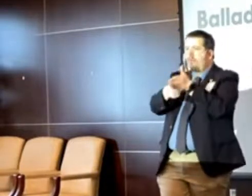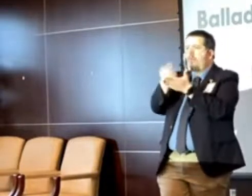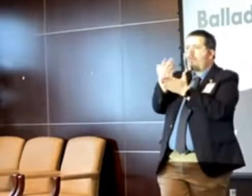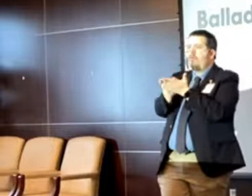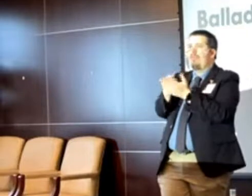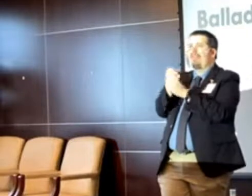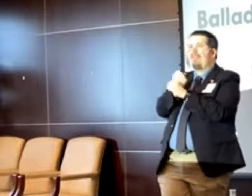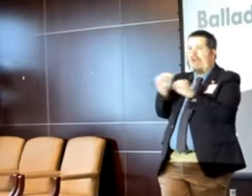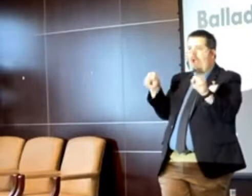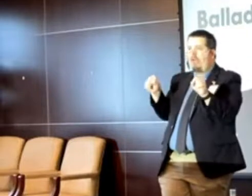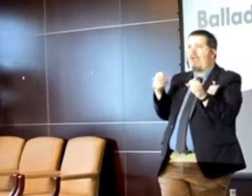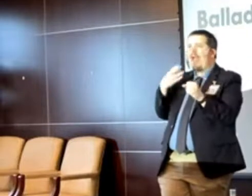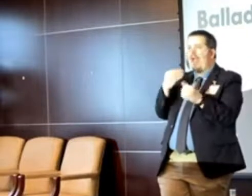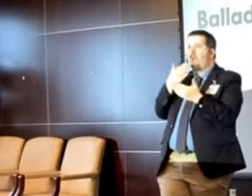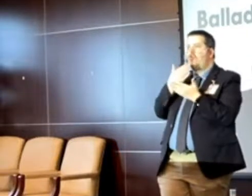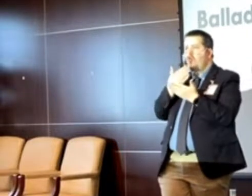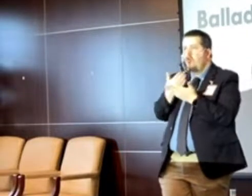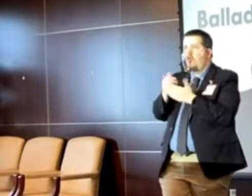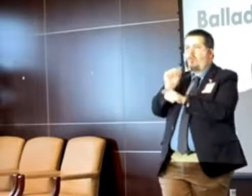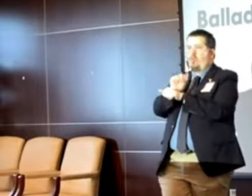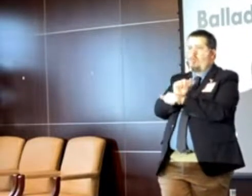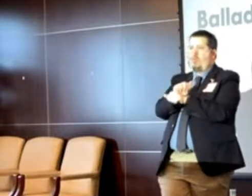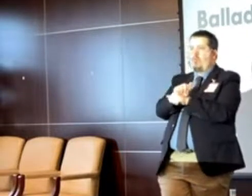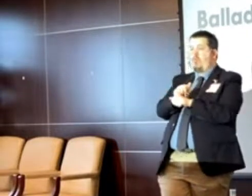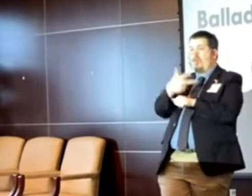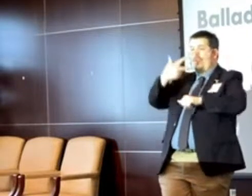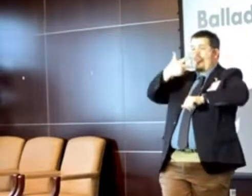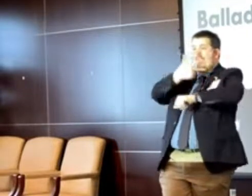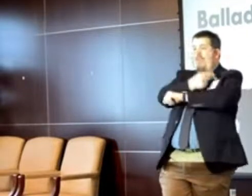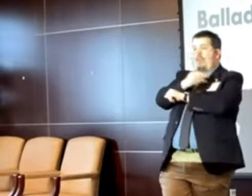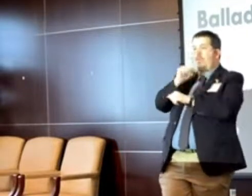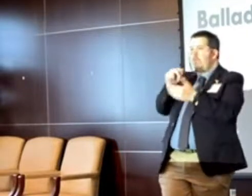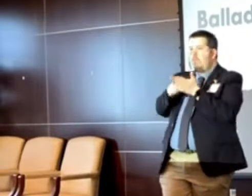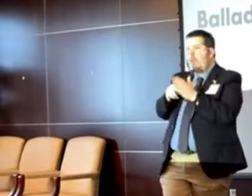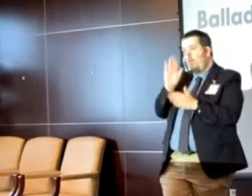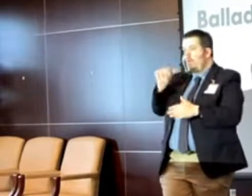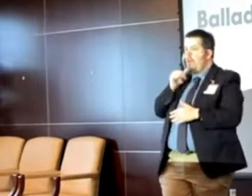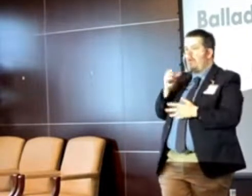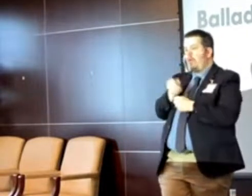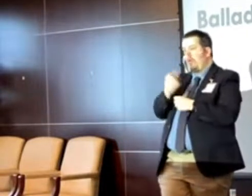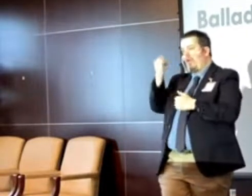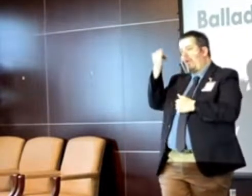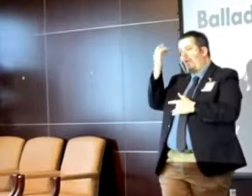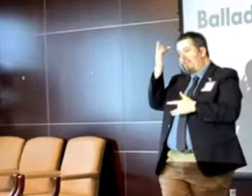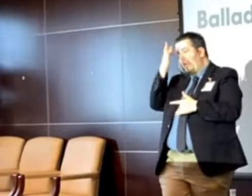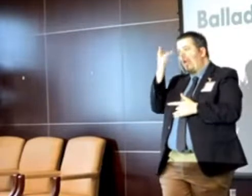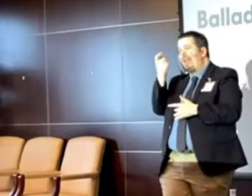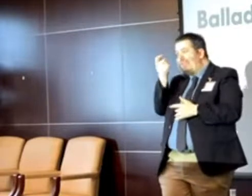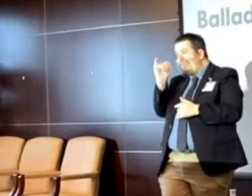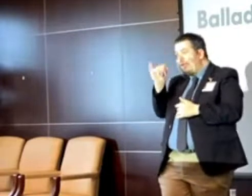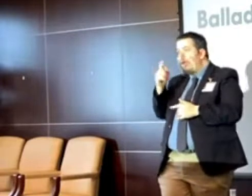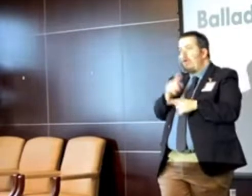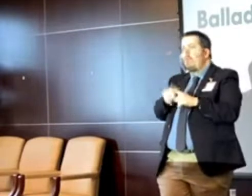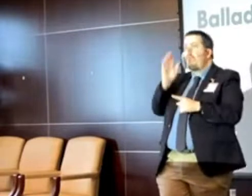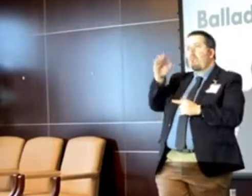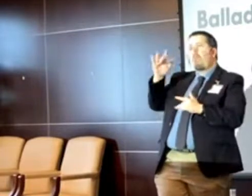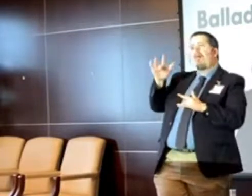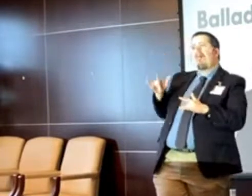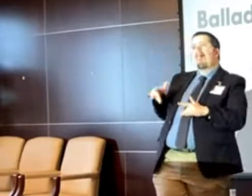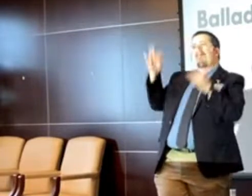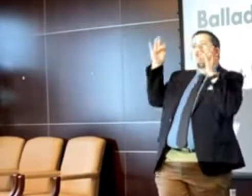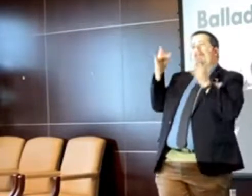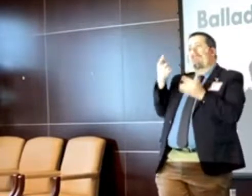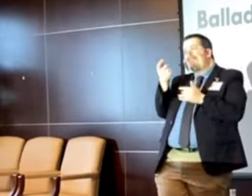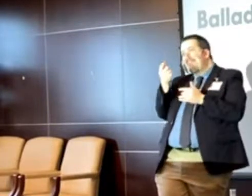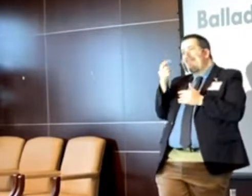efficacy. Getting vaccinated doesn't mean you won't get infected, but it will reduce potentially